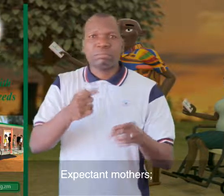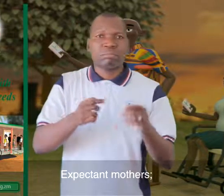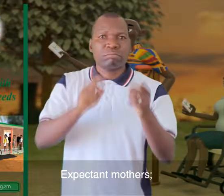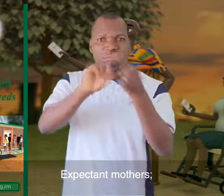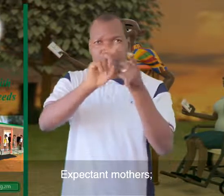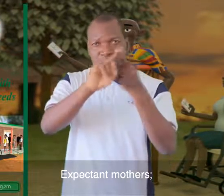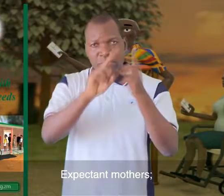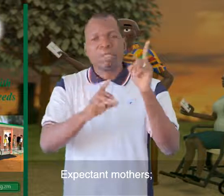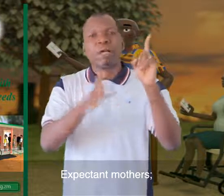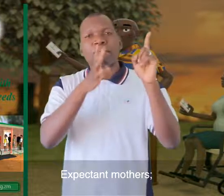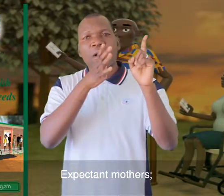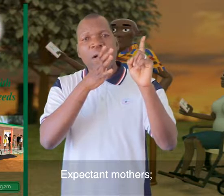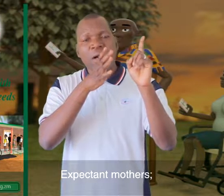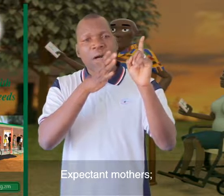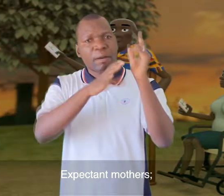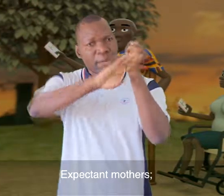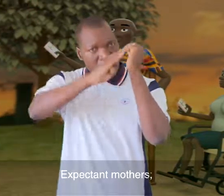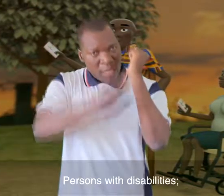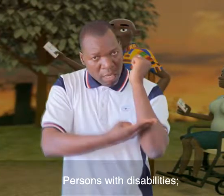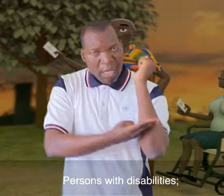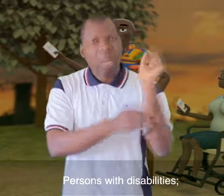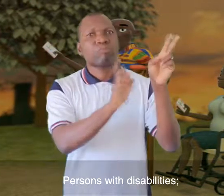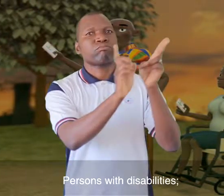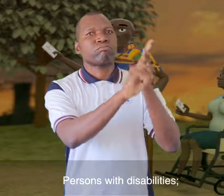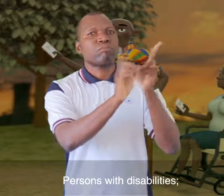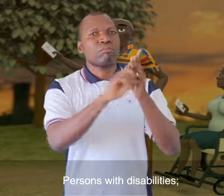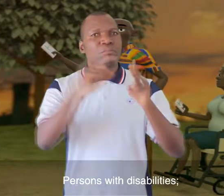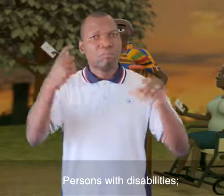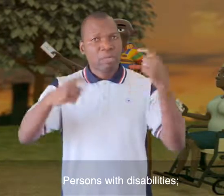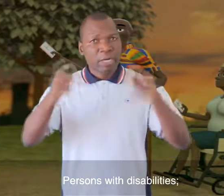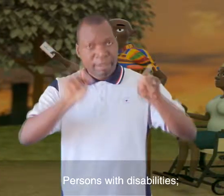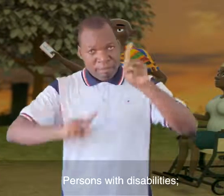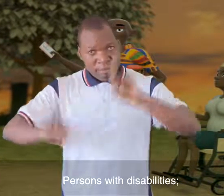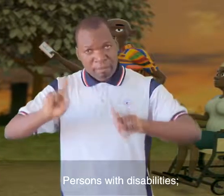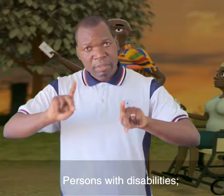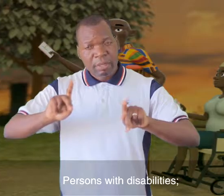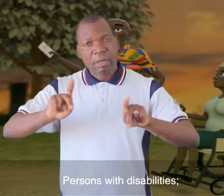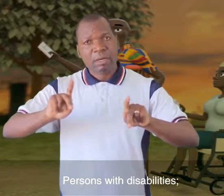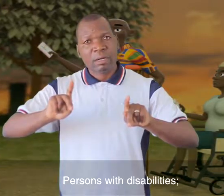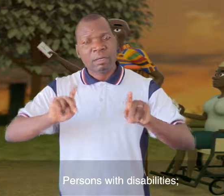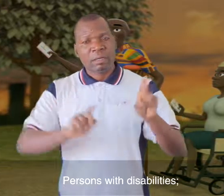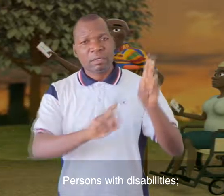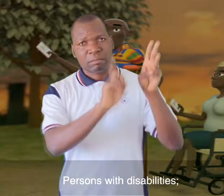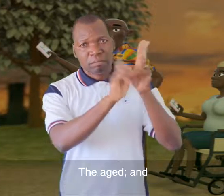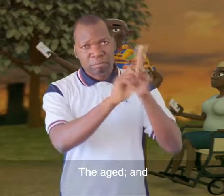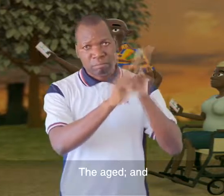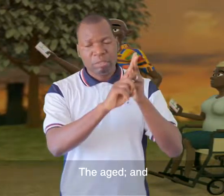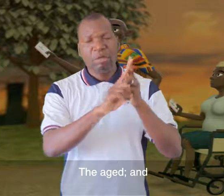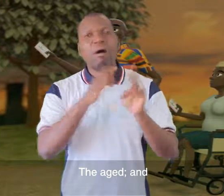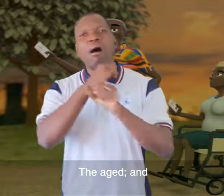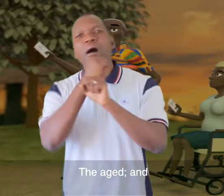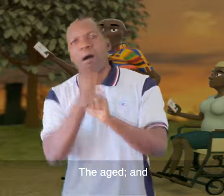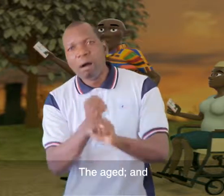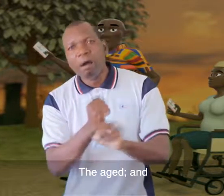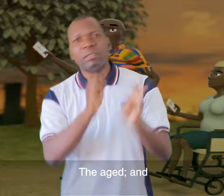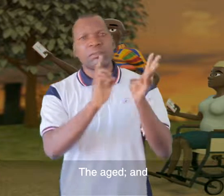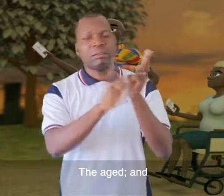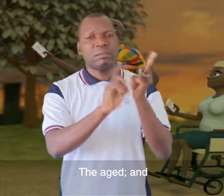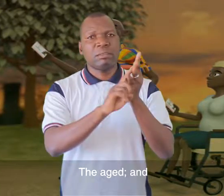expectant mothers, persons with disabilities, the aged, and